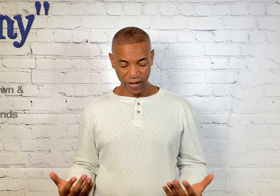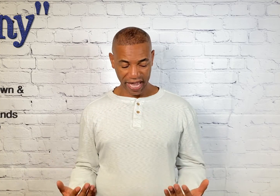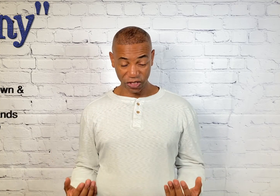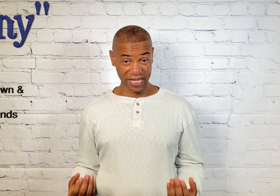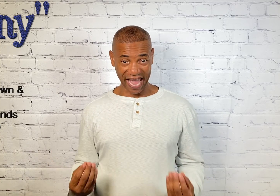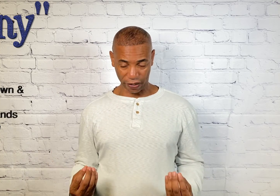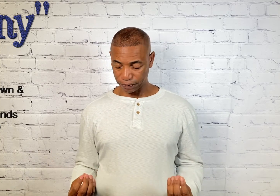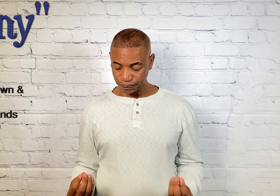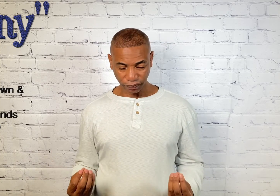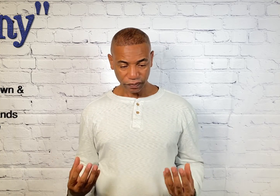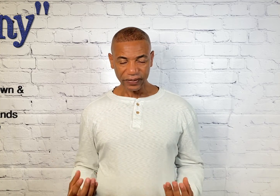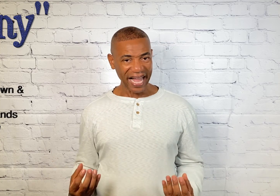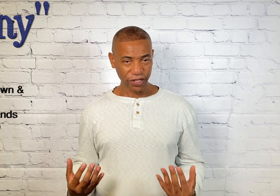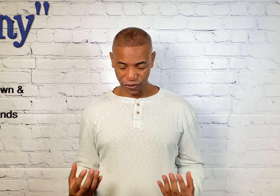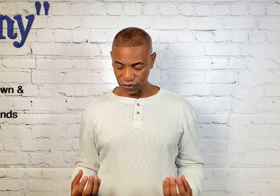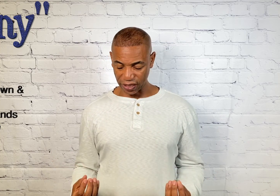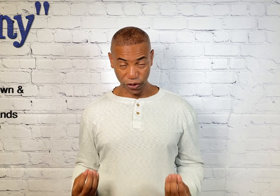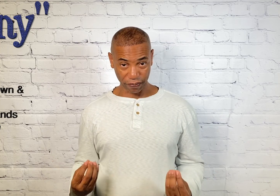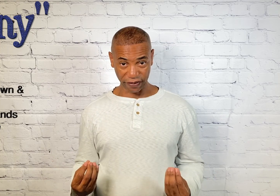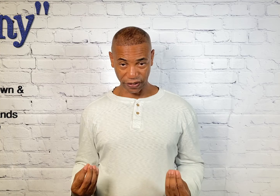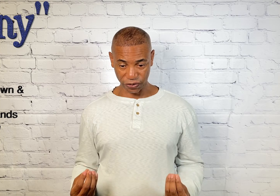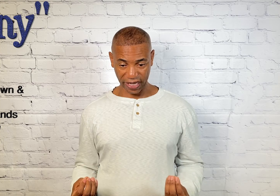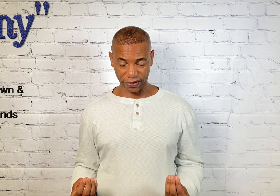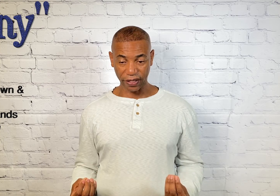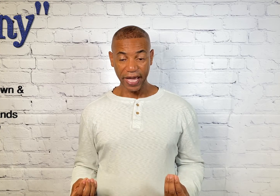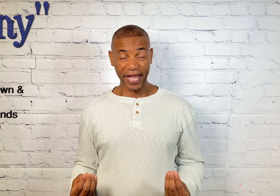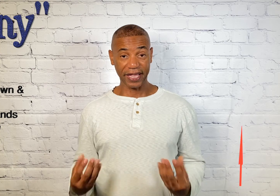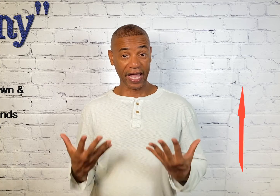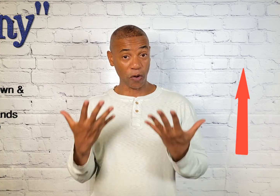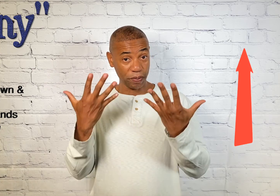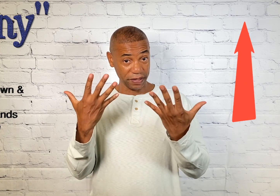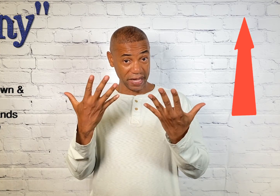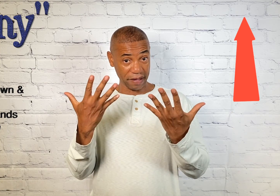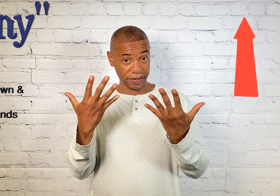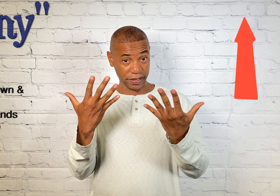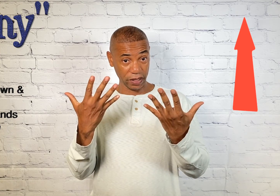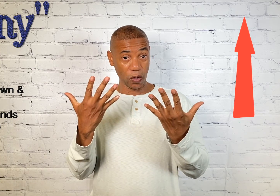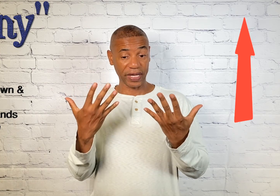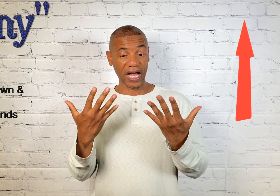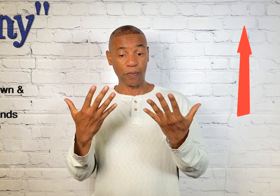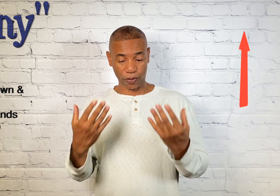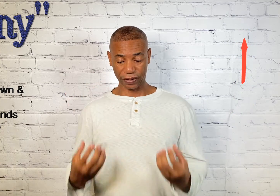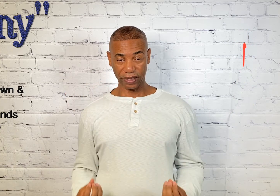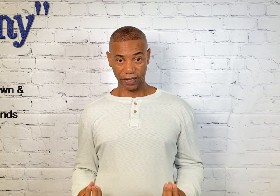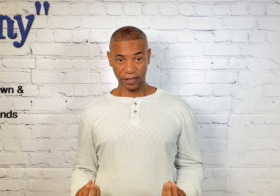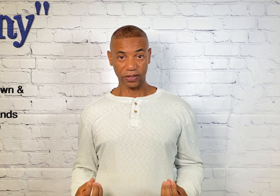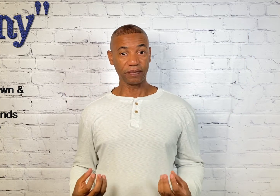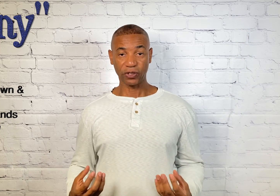hands down. I usually try to bring your fingers together, and then I open them up, going upward. So let me show you that